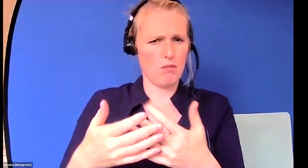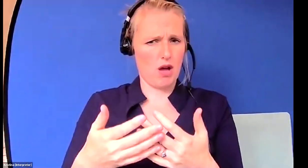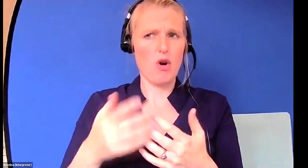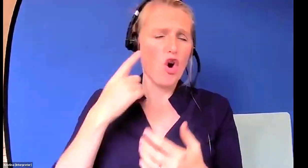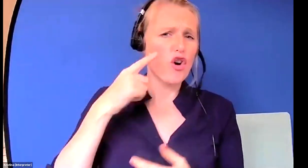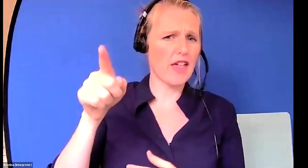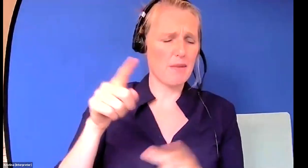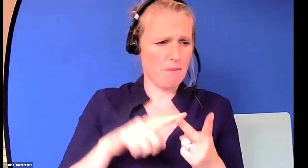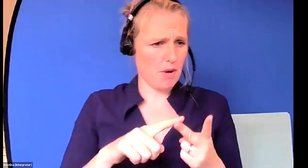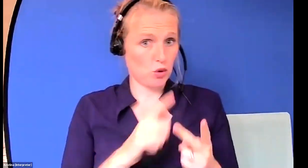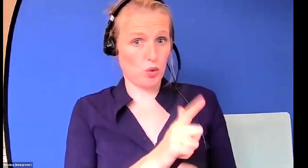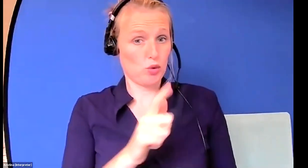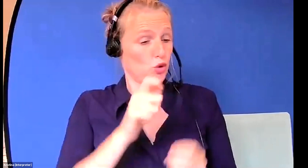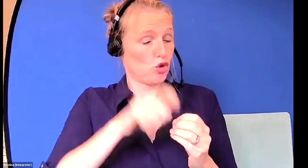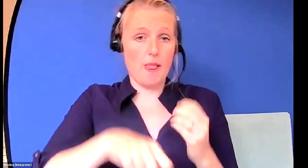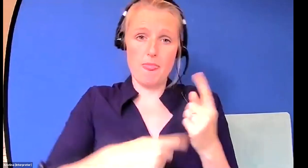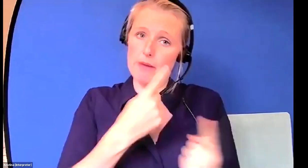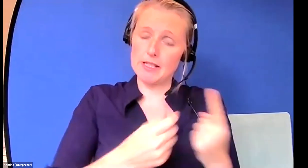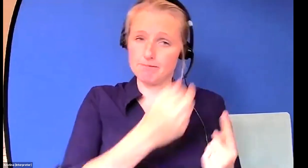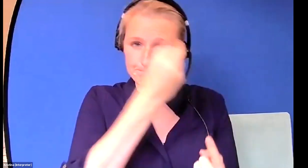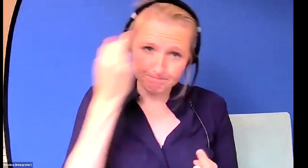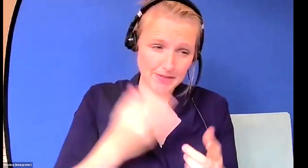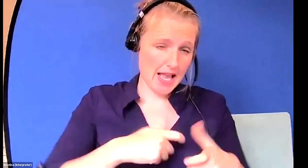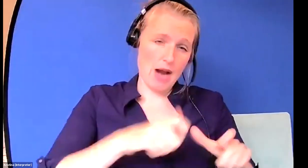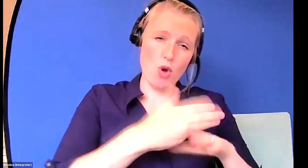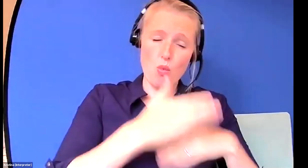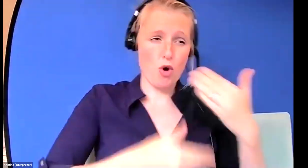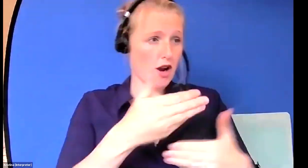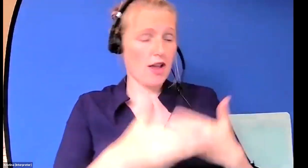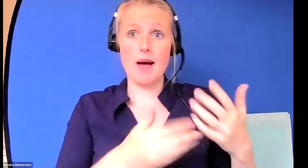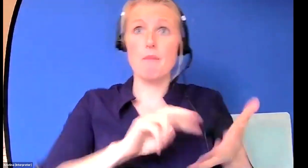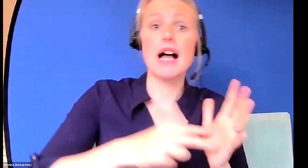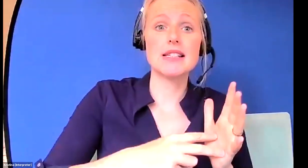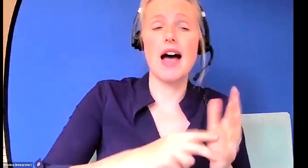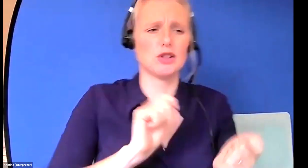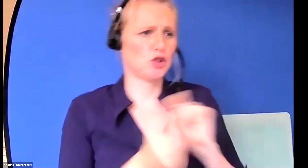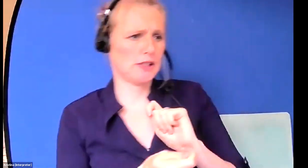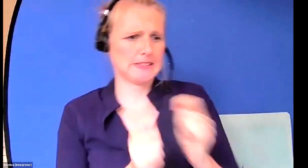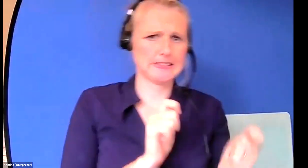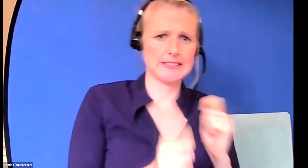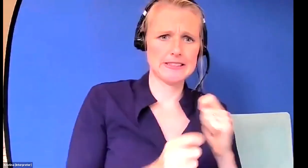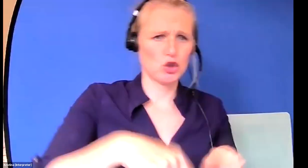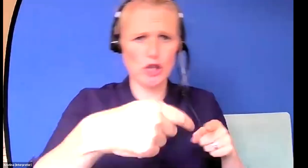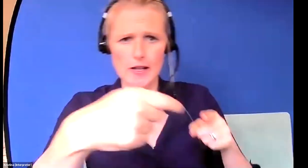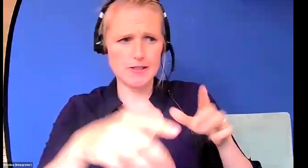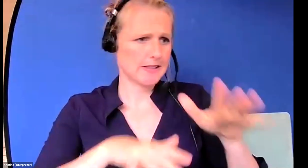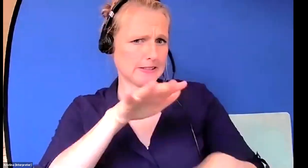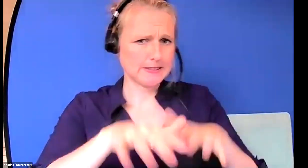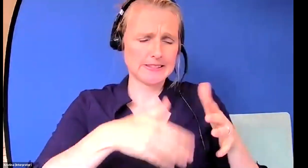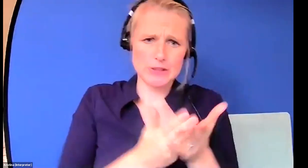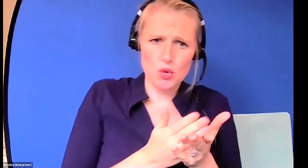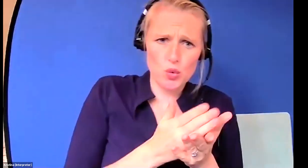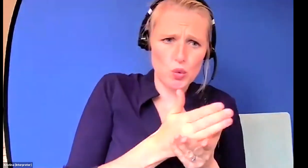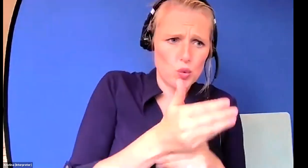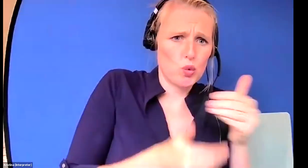the 2020 students continued to work, continued to adapt their plans, overcame the challenges of lockdown to complete their